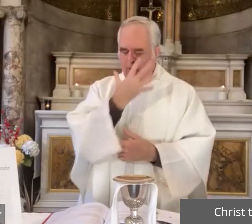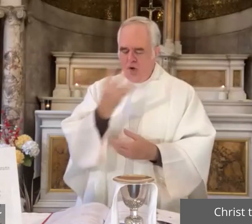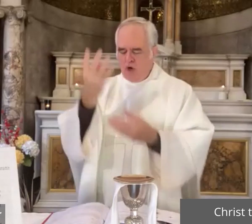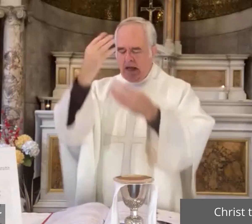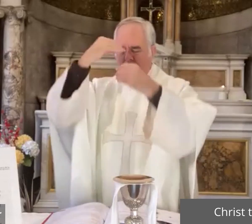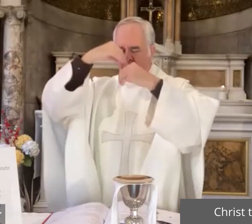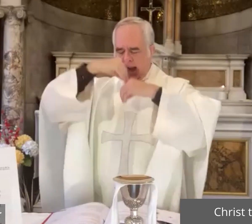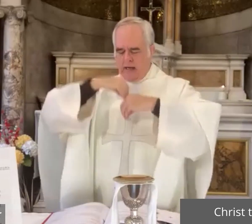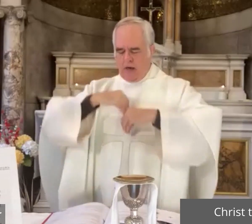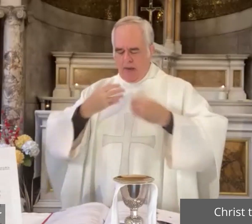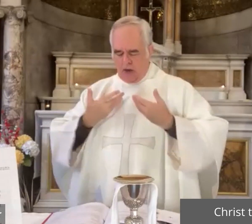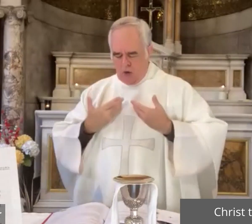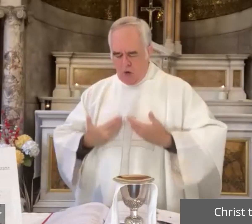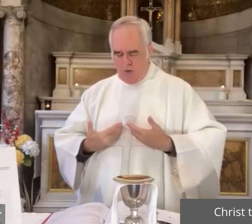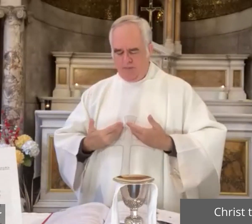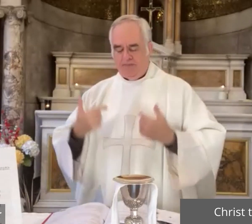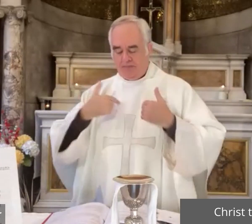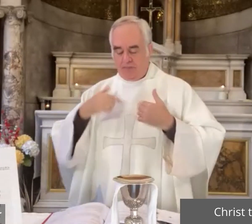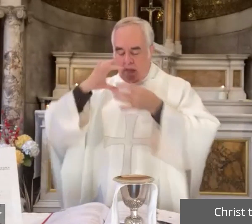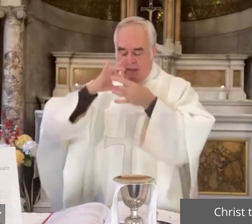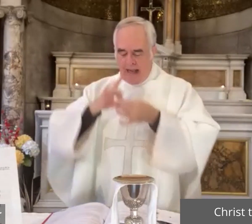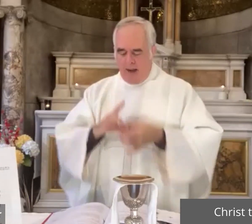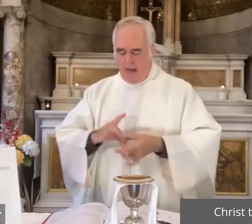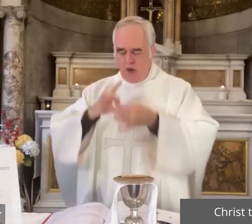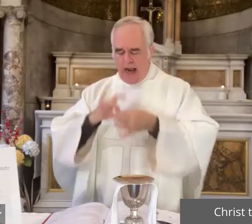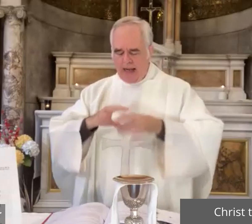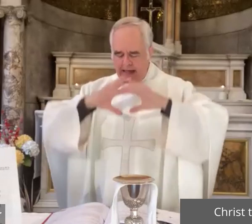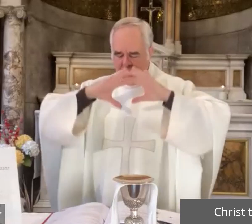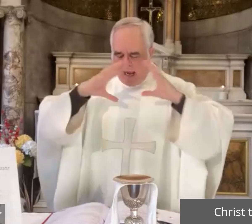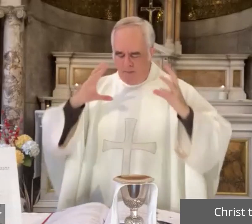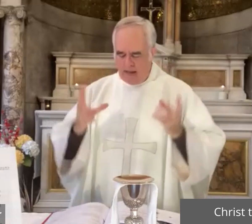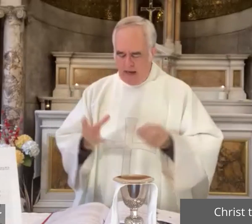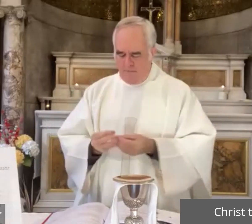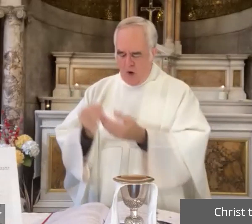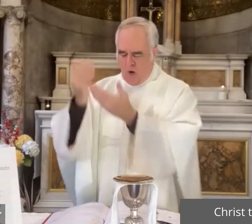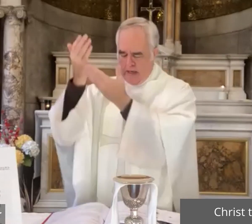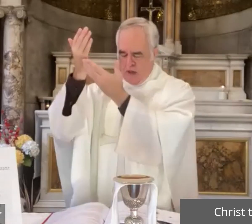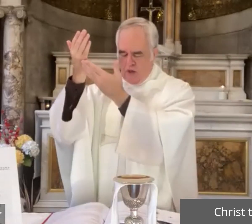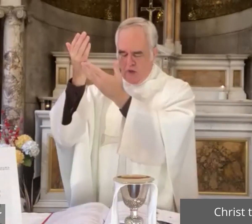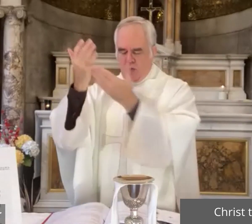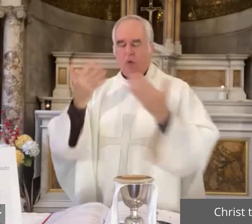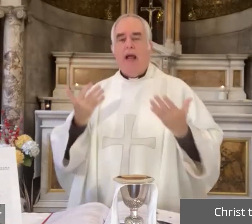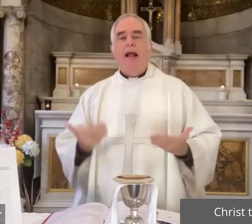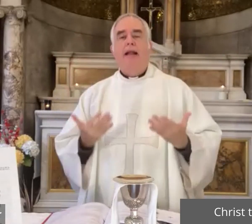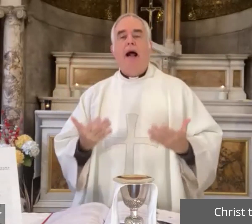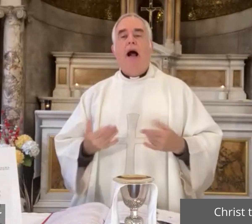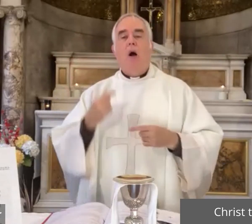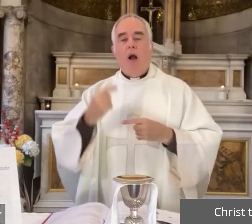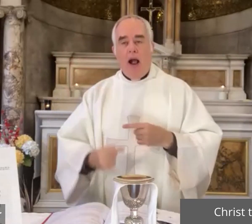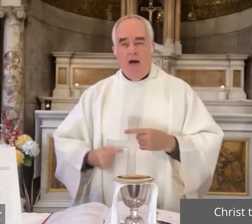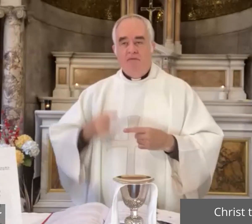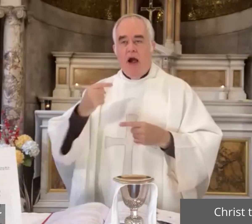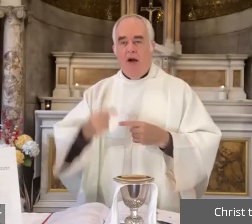come spiritually into my soul, that I may unite myself wholly to you,